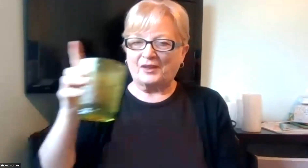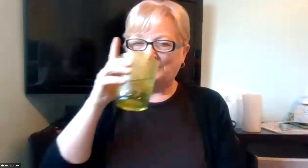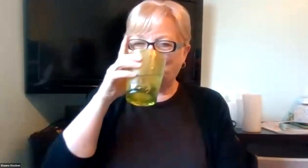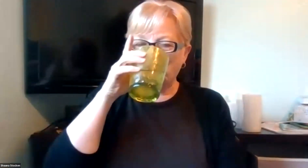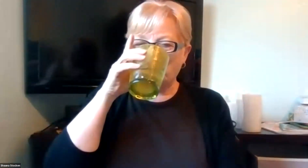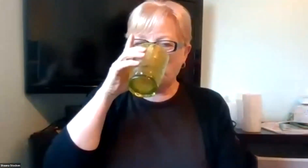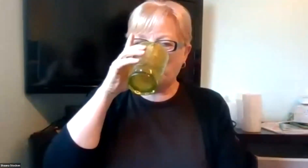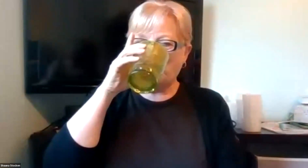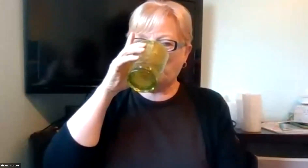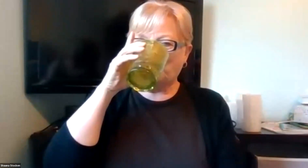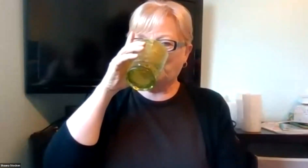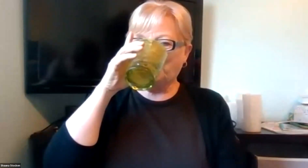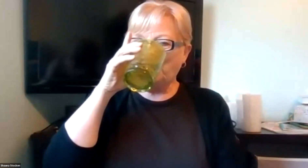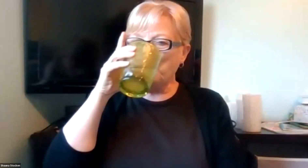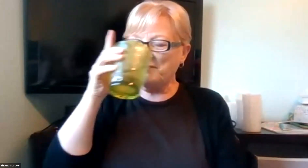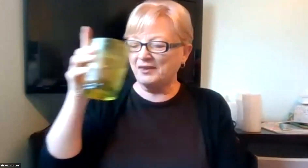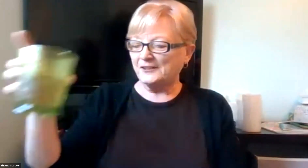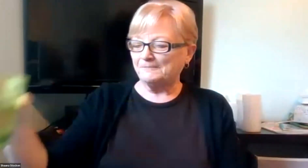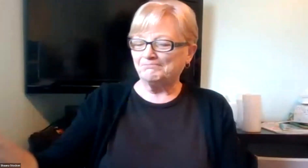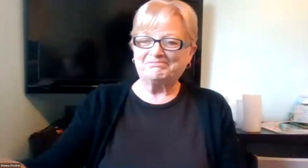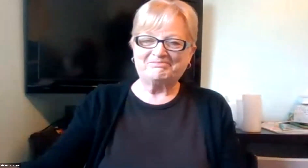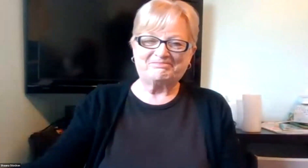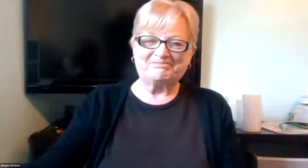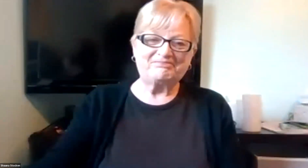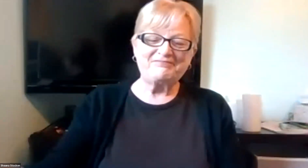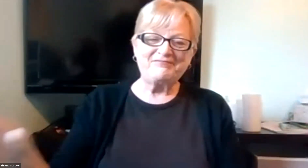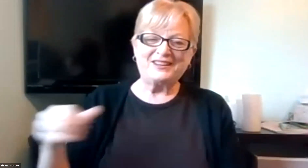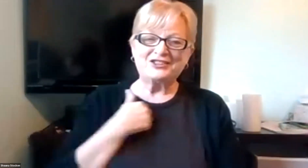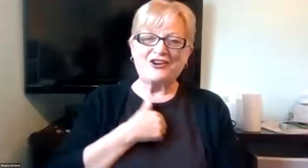Oh my goodness, I'm gonna have to rewind that.